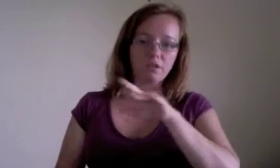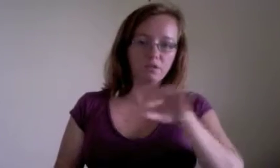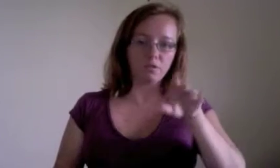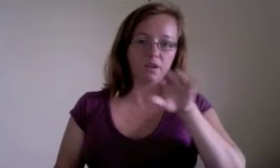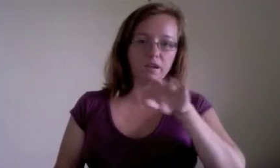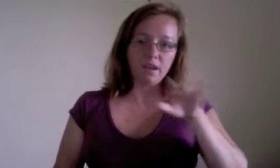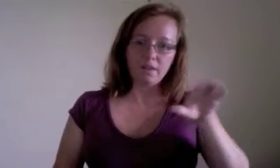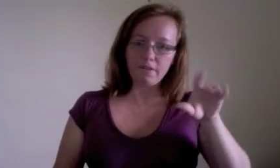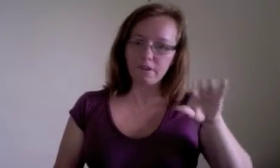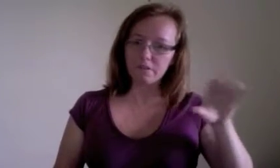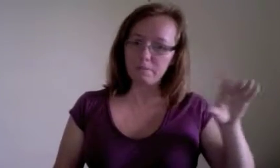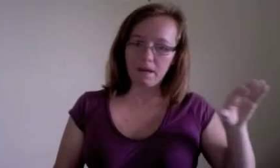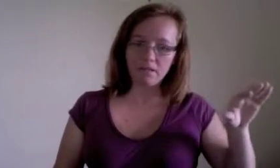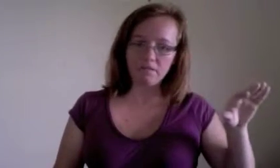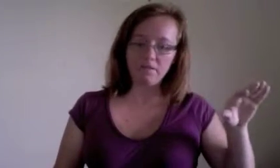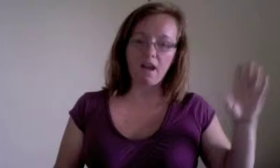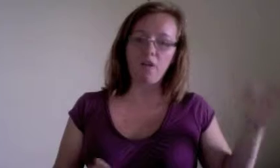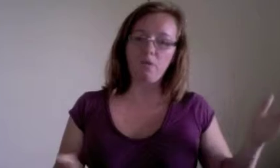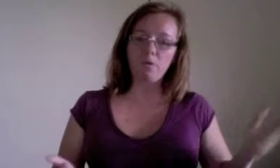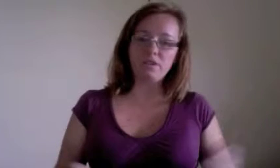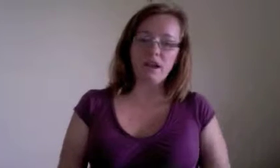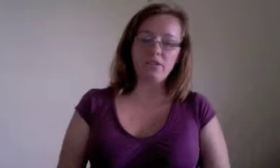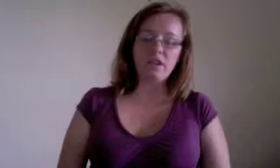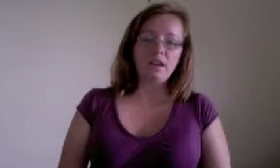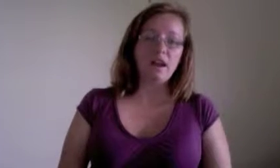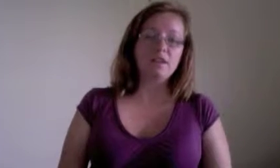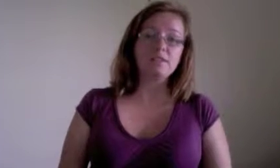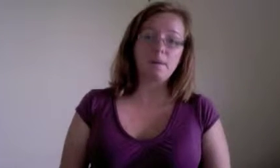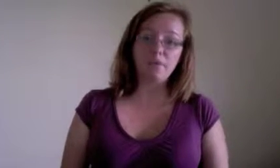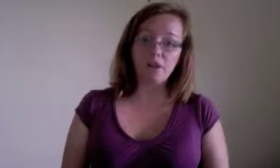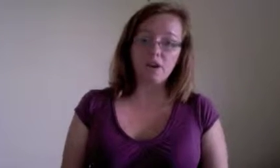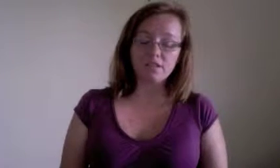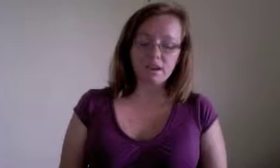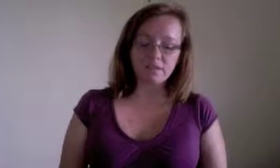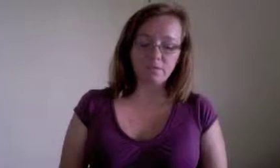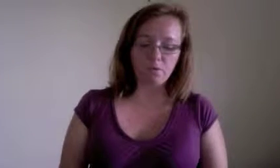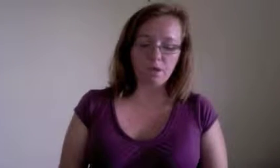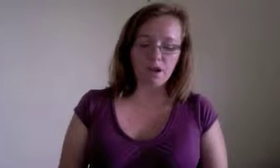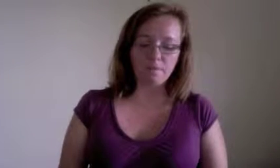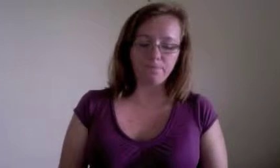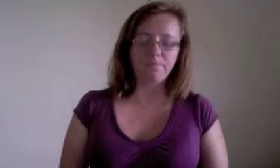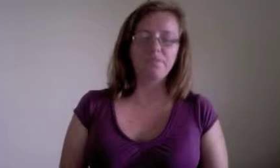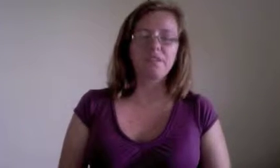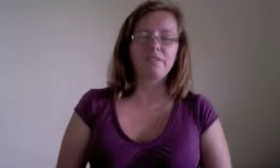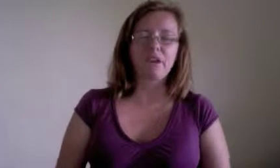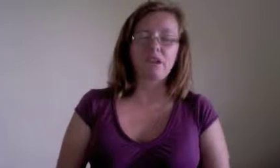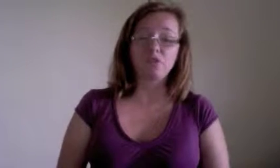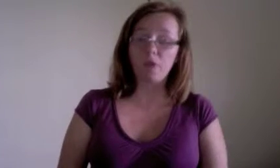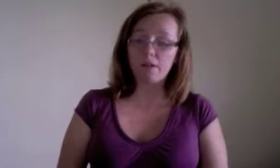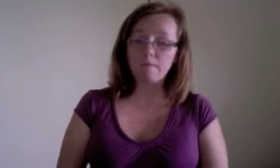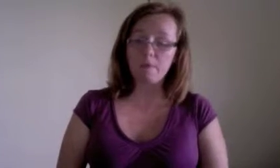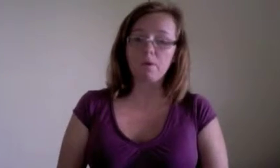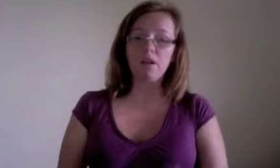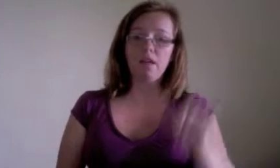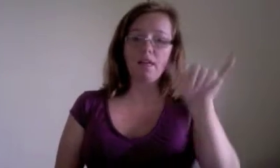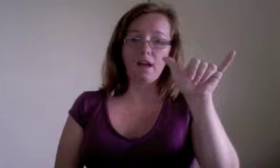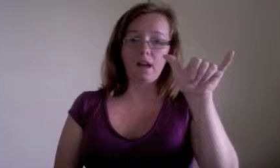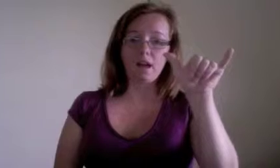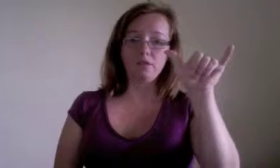to finger spell out the whole town. Some there are signs for. If I can try to remember, straight